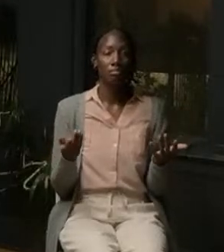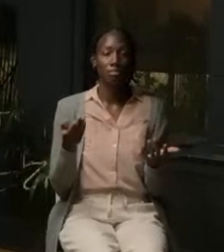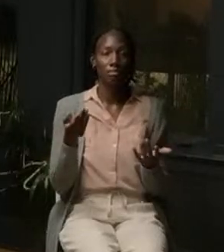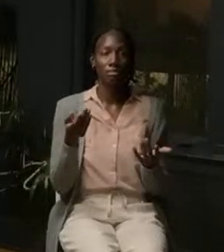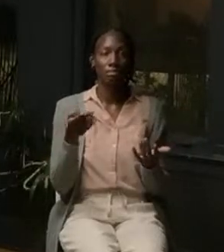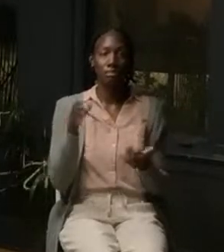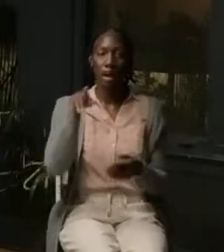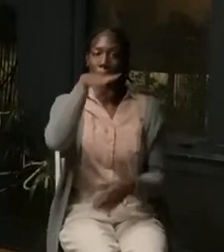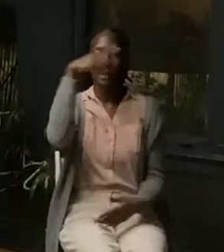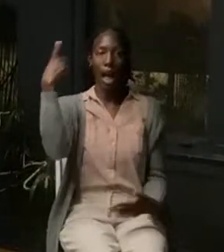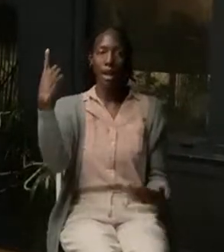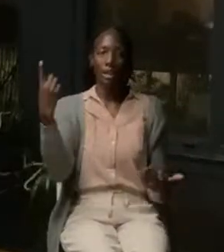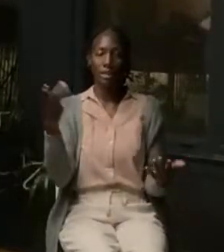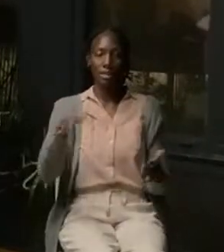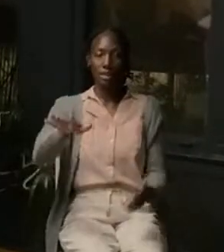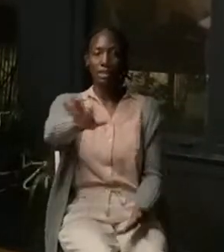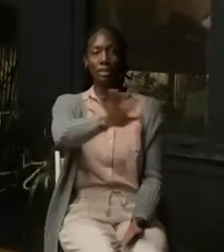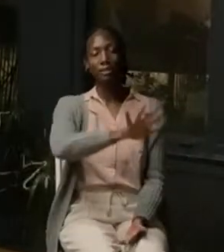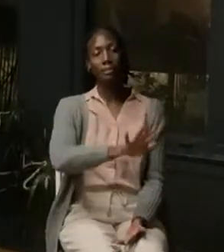blackness.